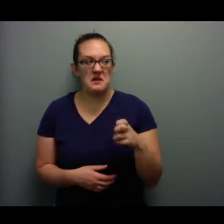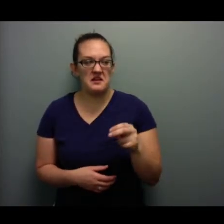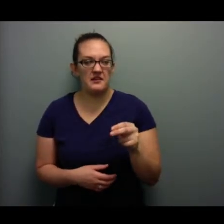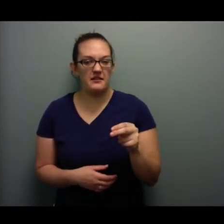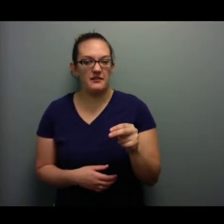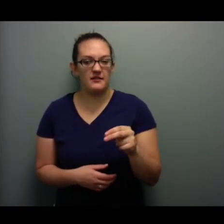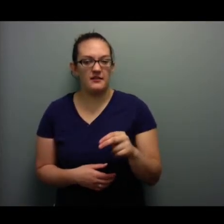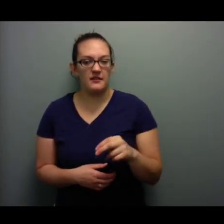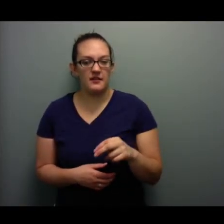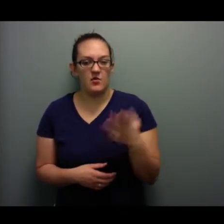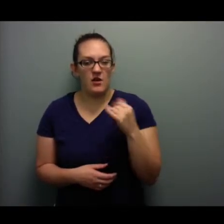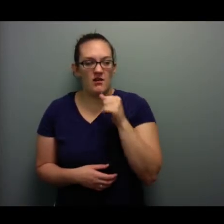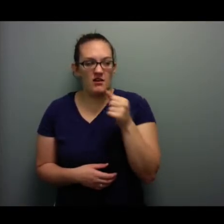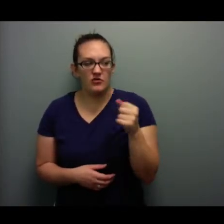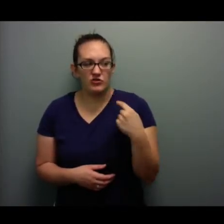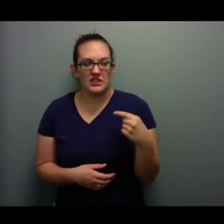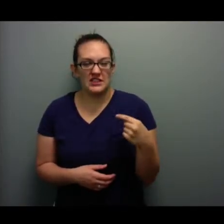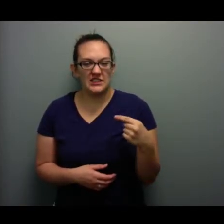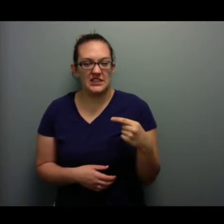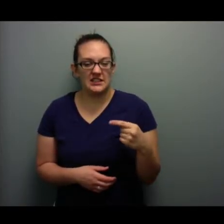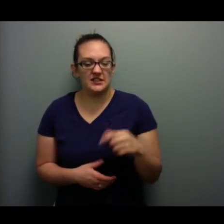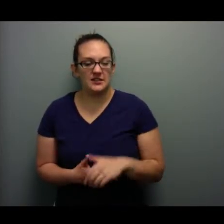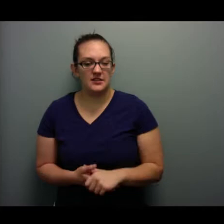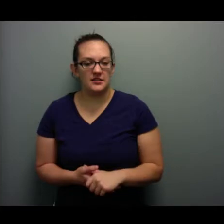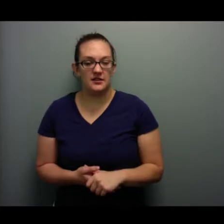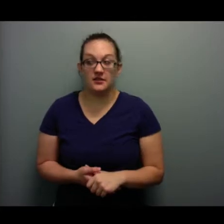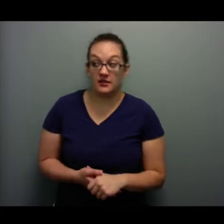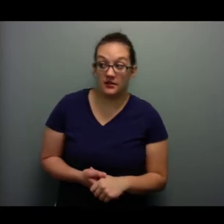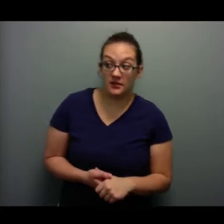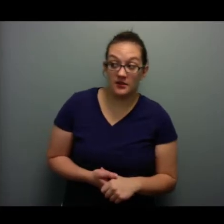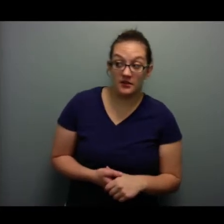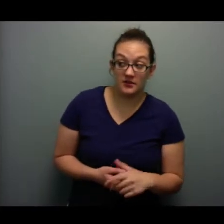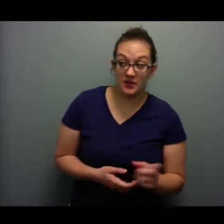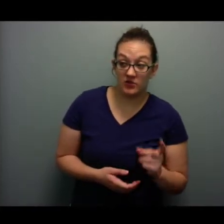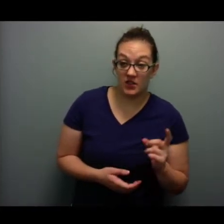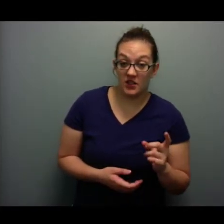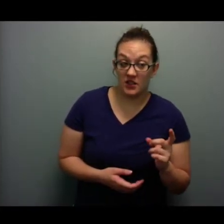pen? The green pen, okay? Desiree?